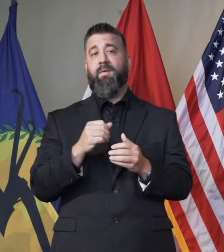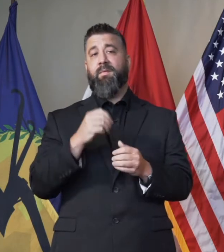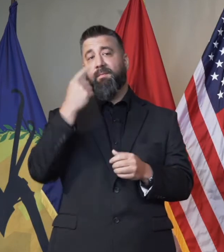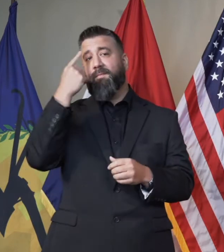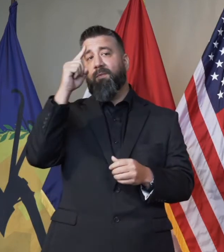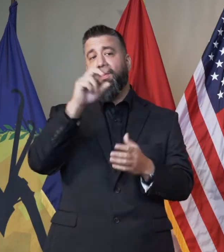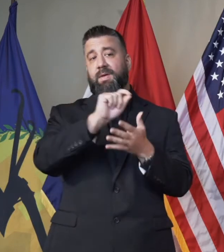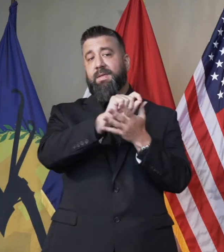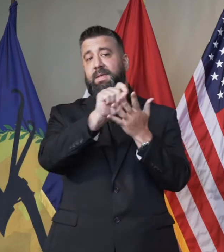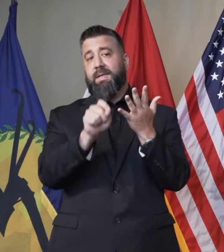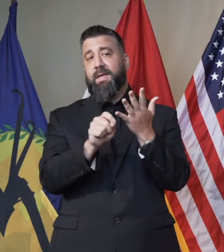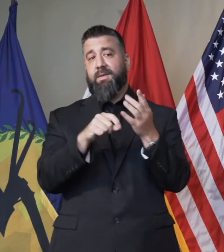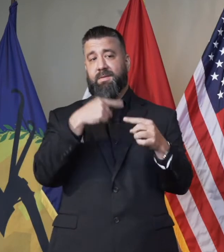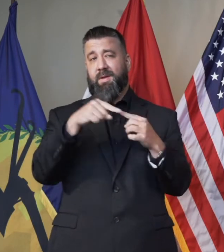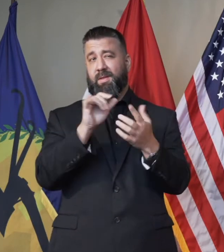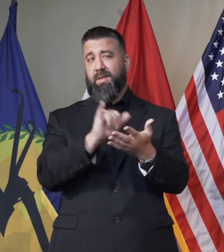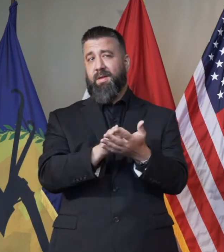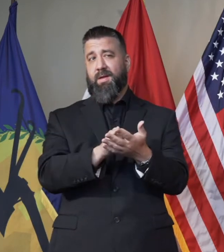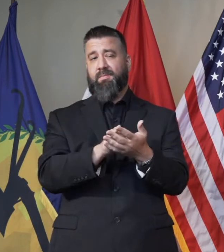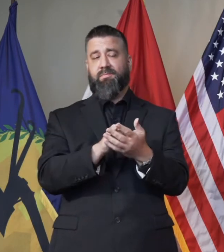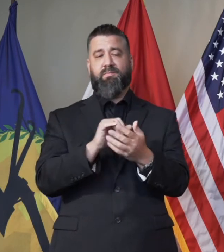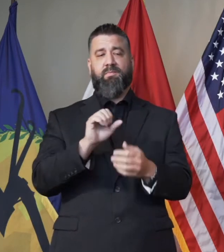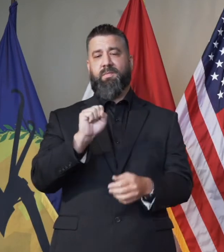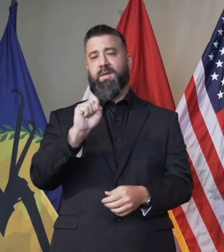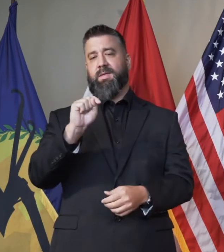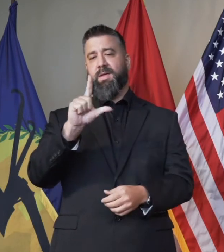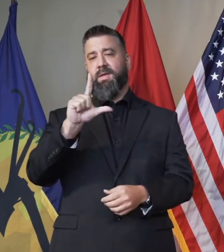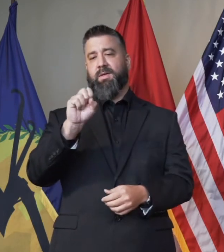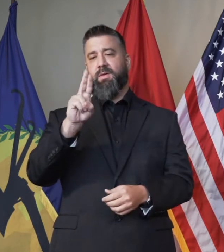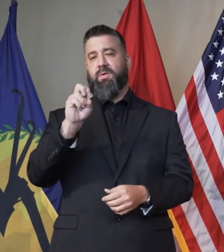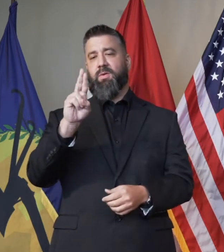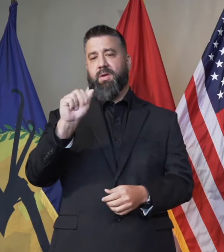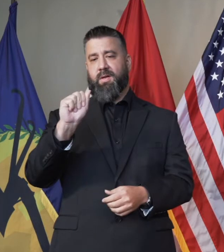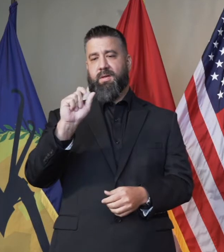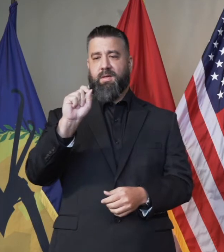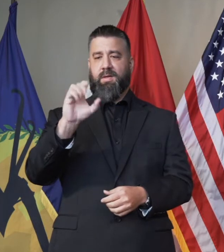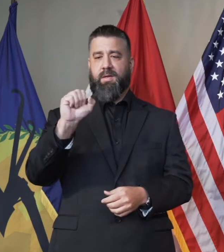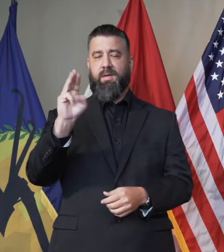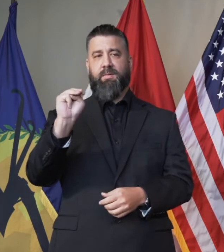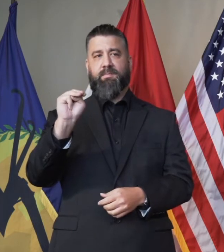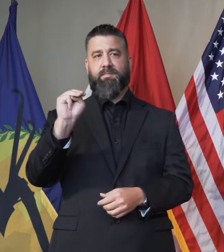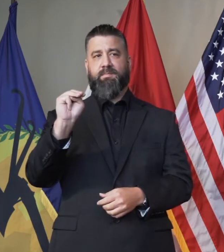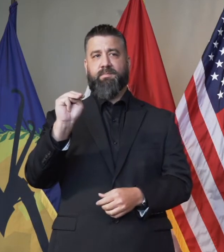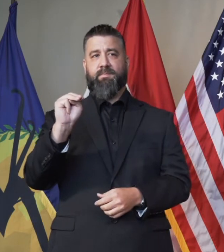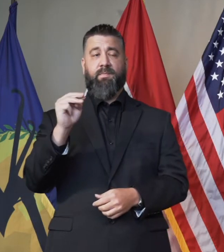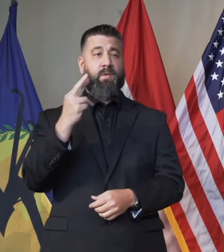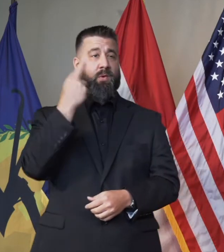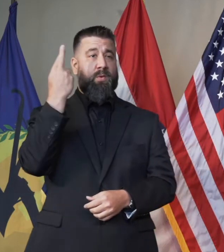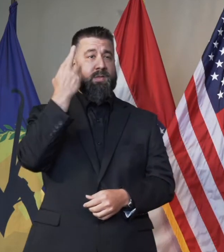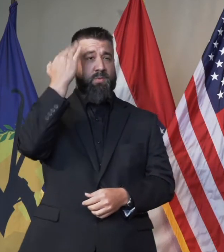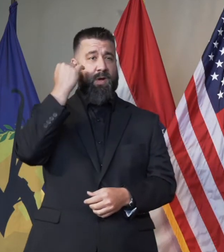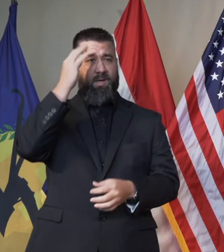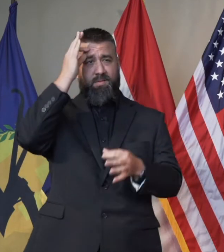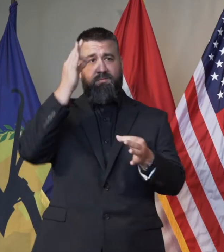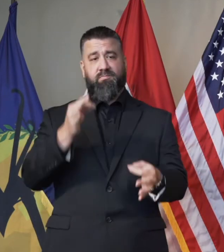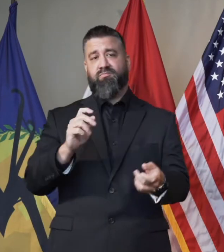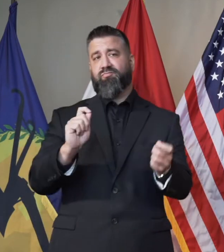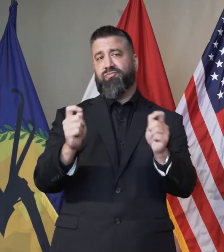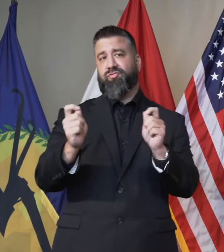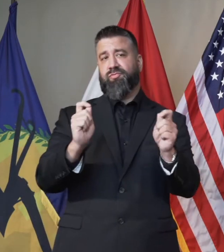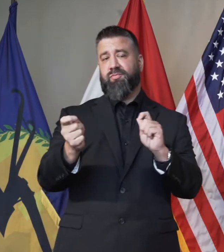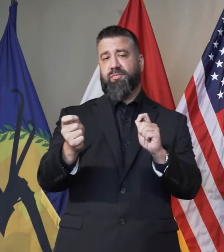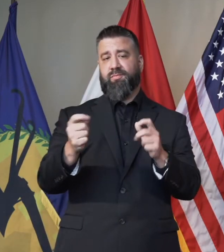to stlcorona.com. So what's led to these changes? 3 main factors.